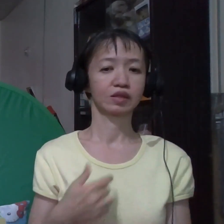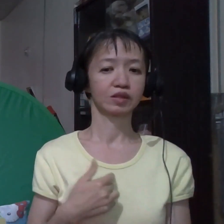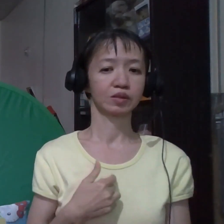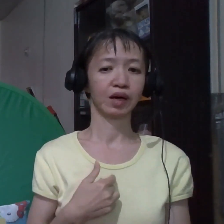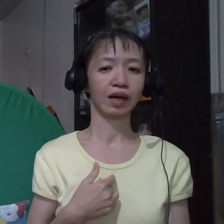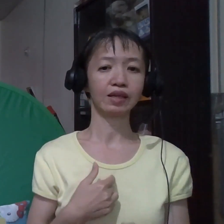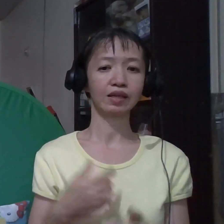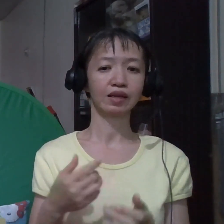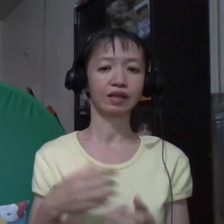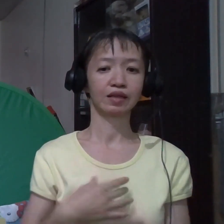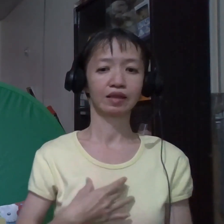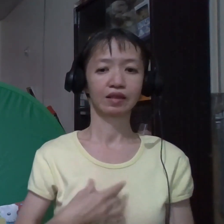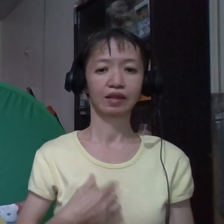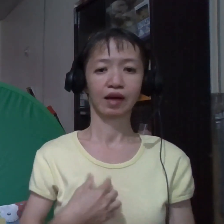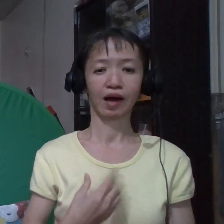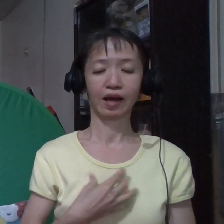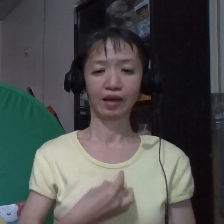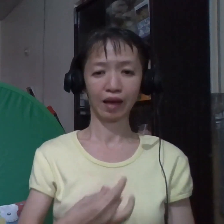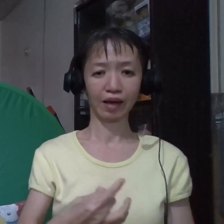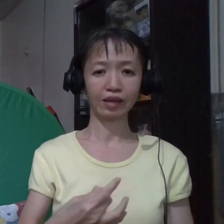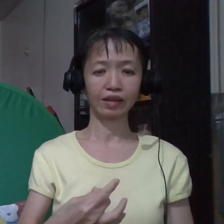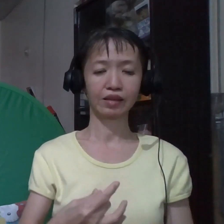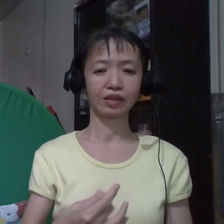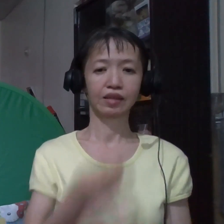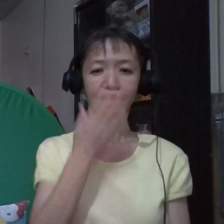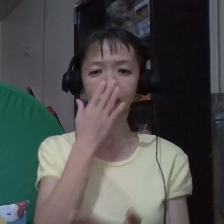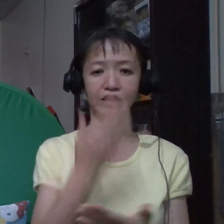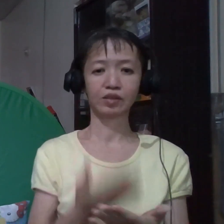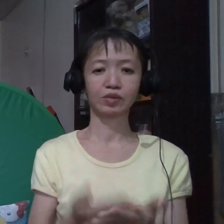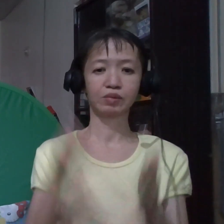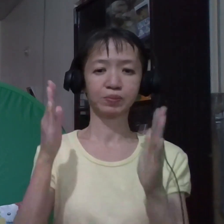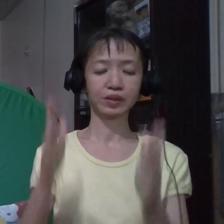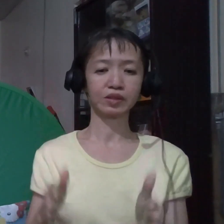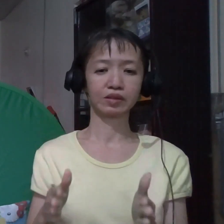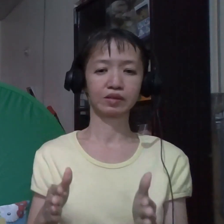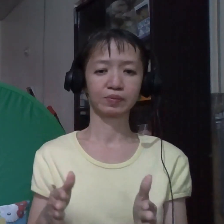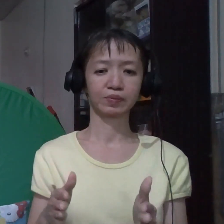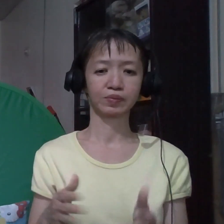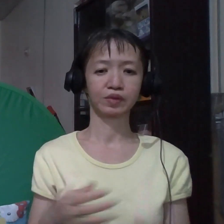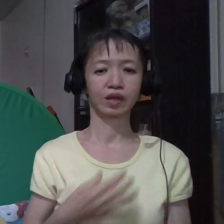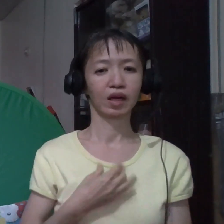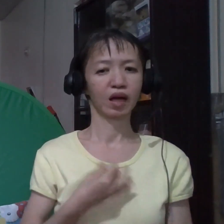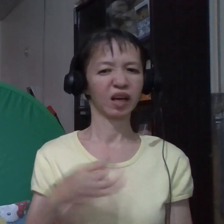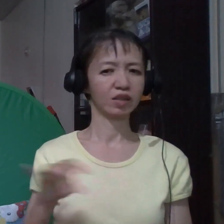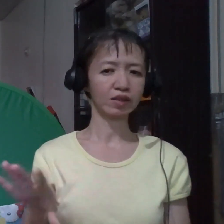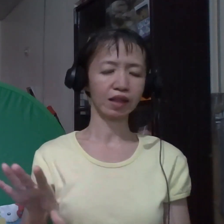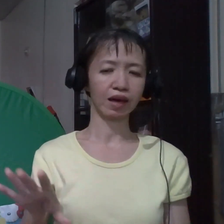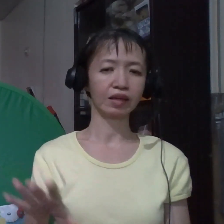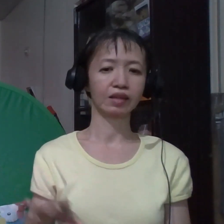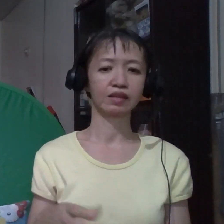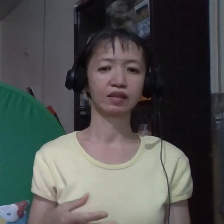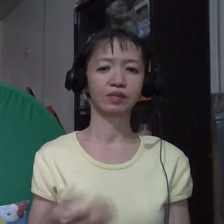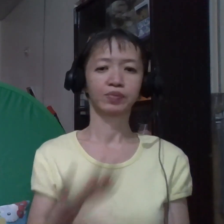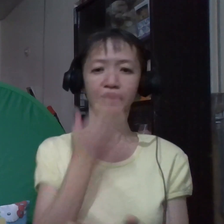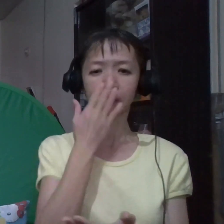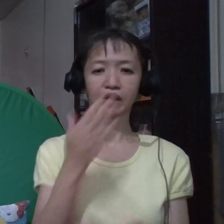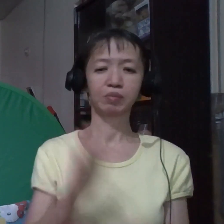So I like a good person. I don't like a